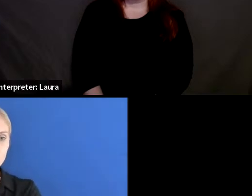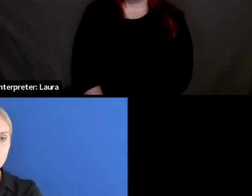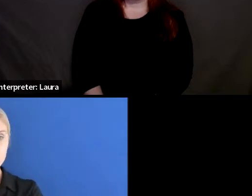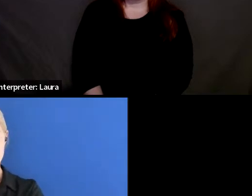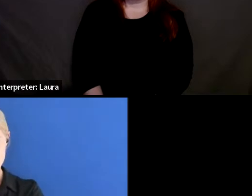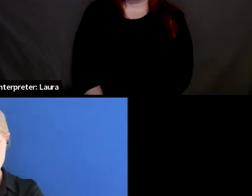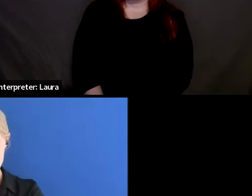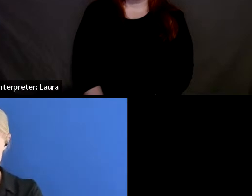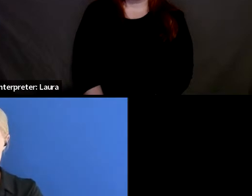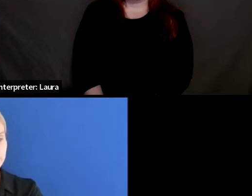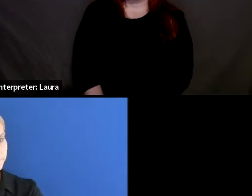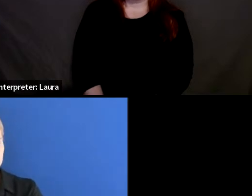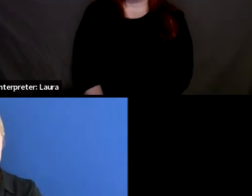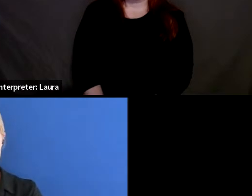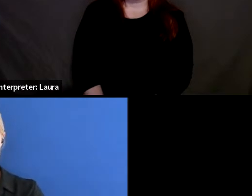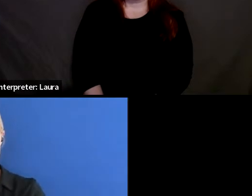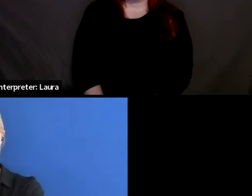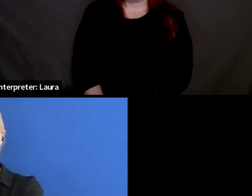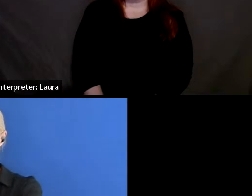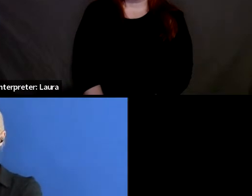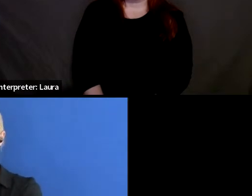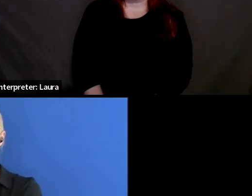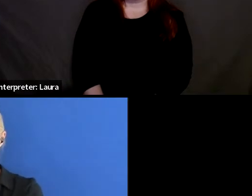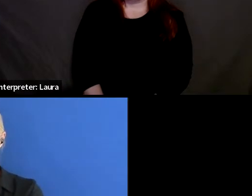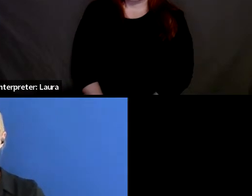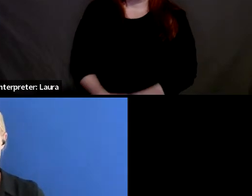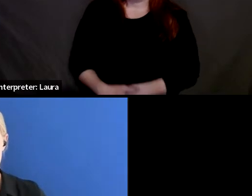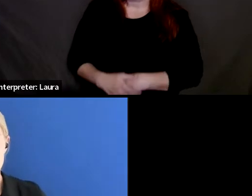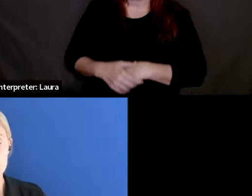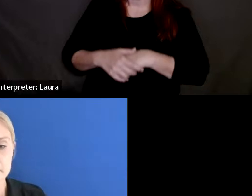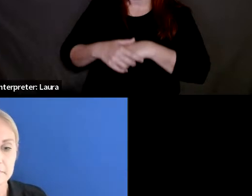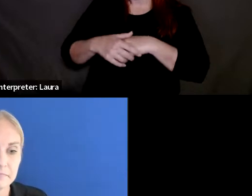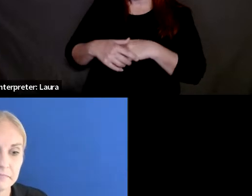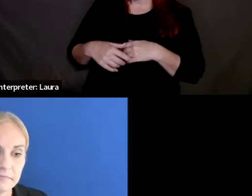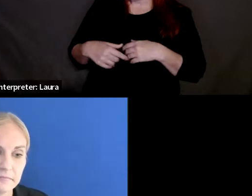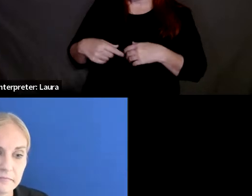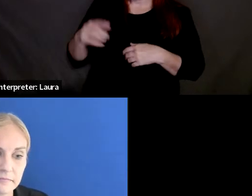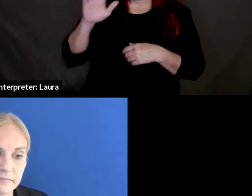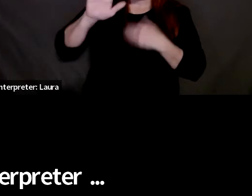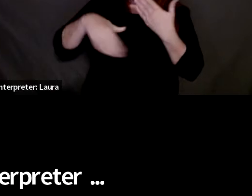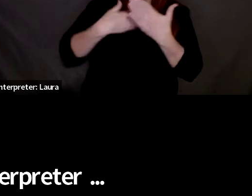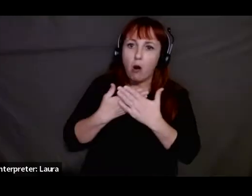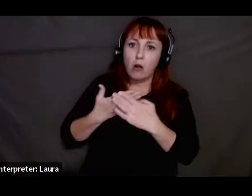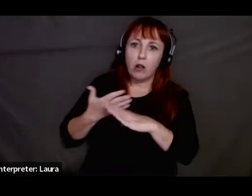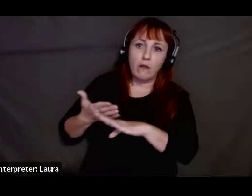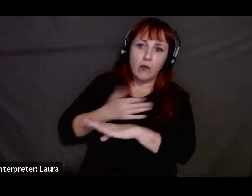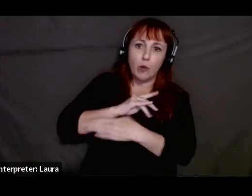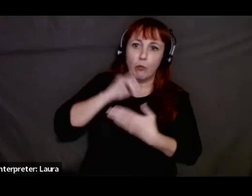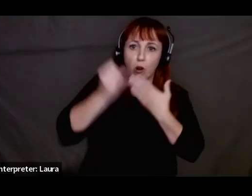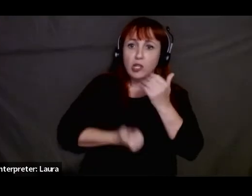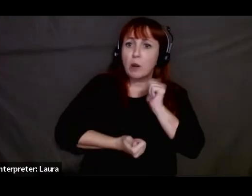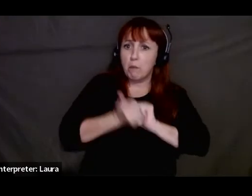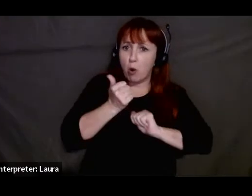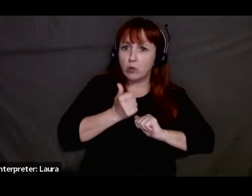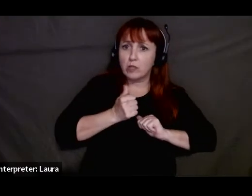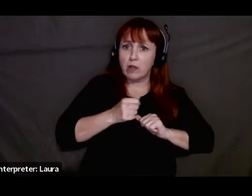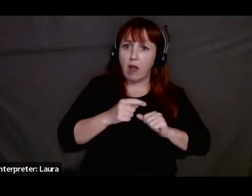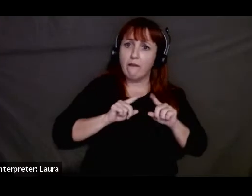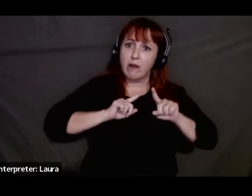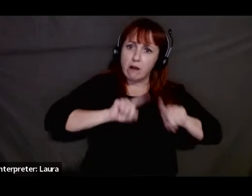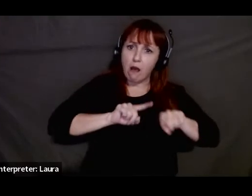NEPA. I've made those comments a number of times for all your projects, not all your projects, but a number of your